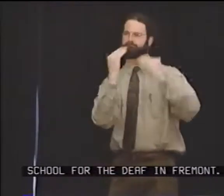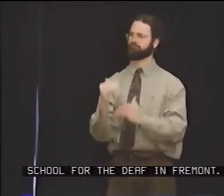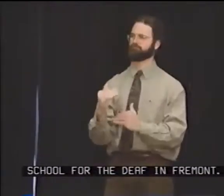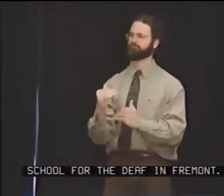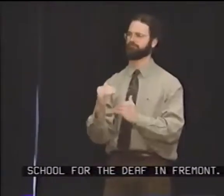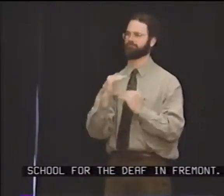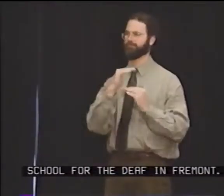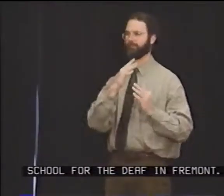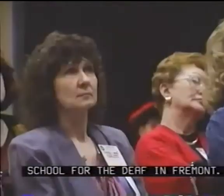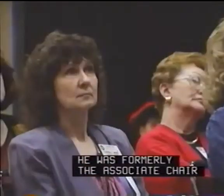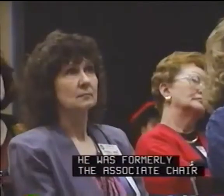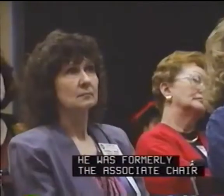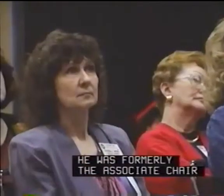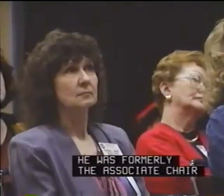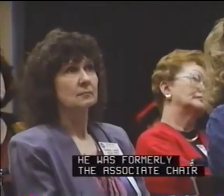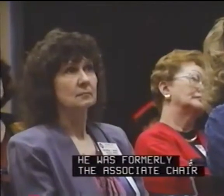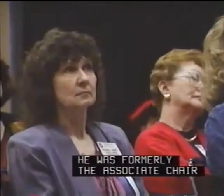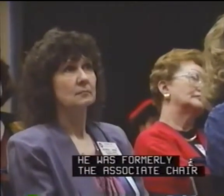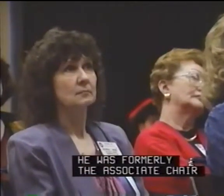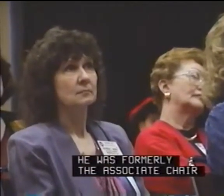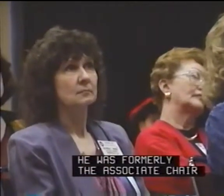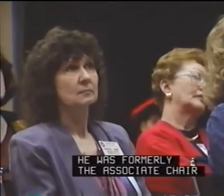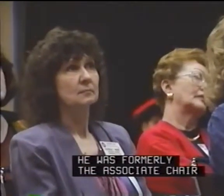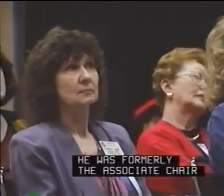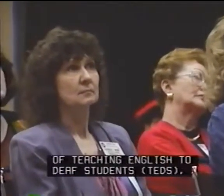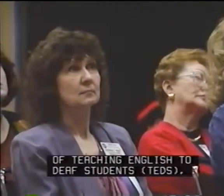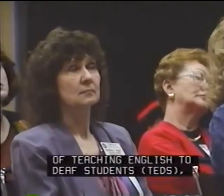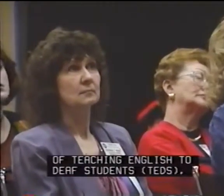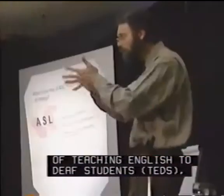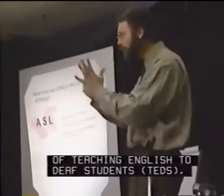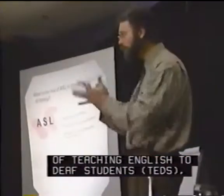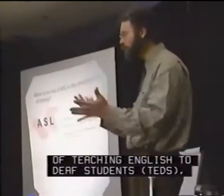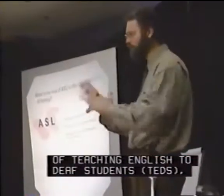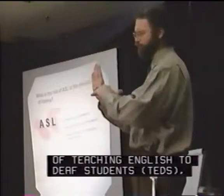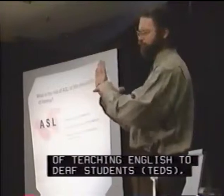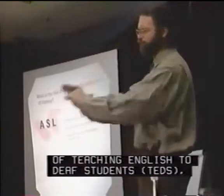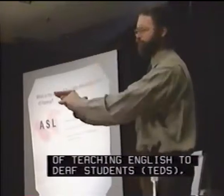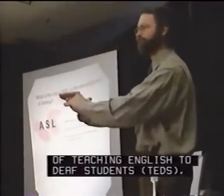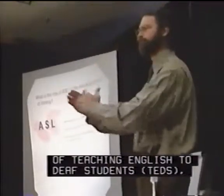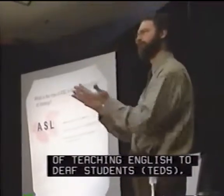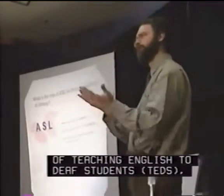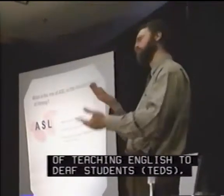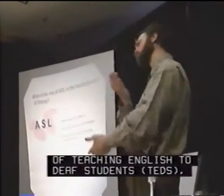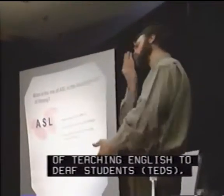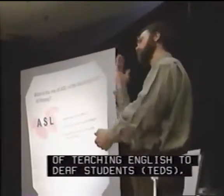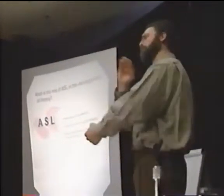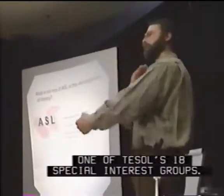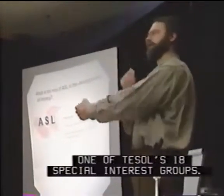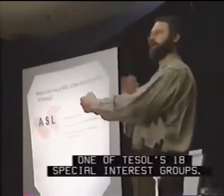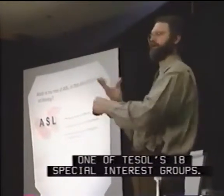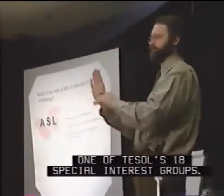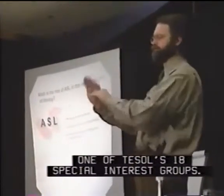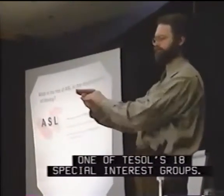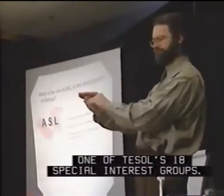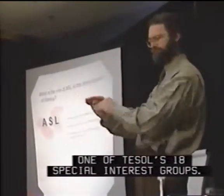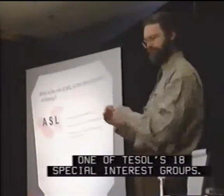Fremont. He was formally the Associate Chair of Teaching English to Deaf Students, TEDS, one of TESOL's 18